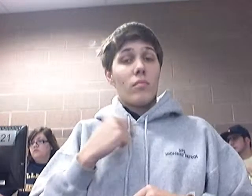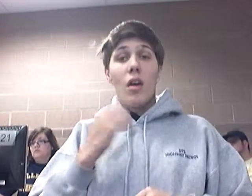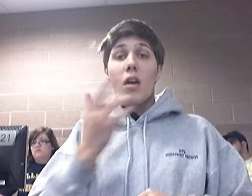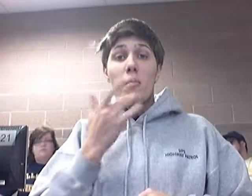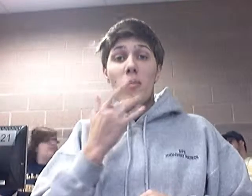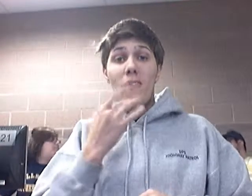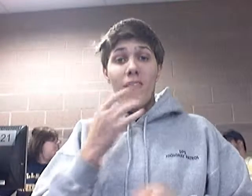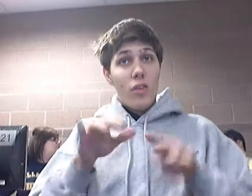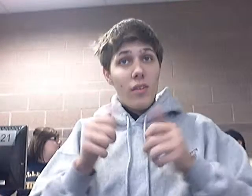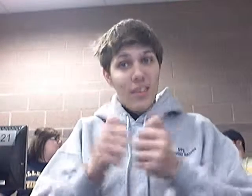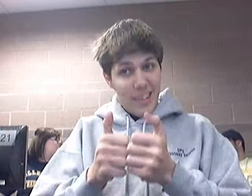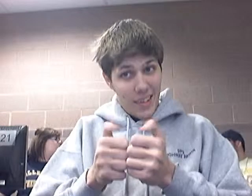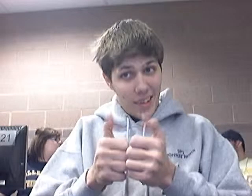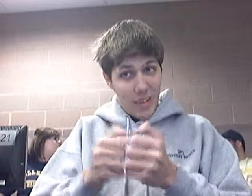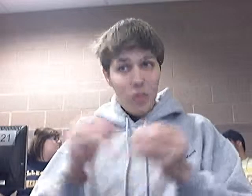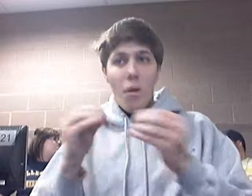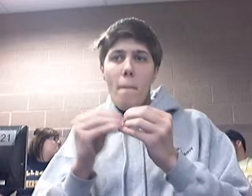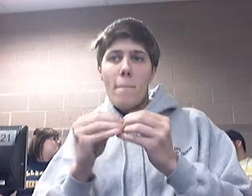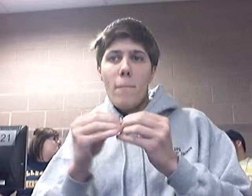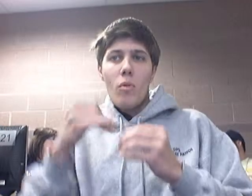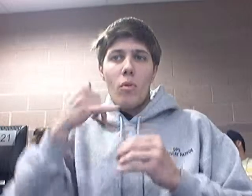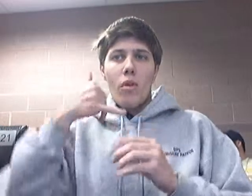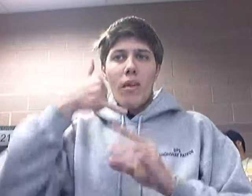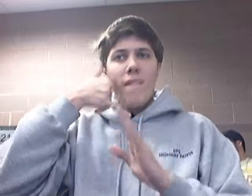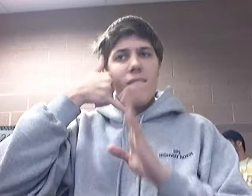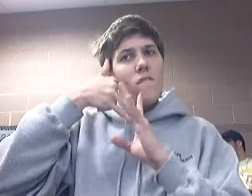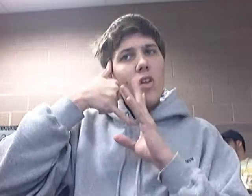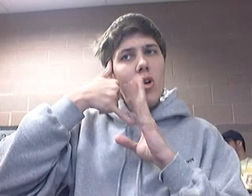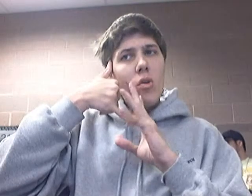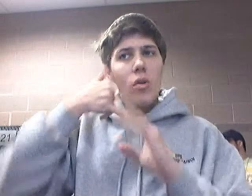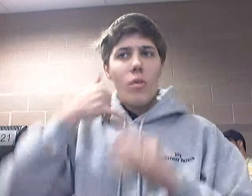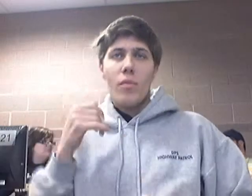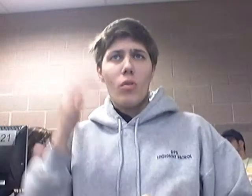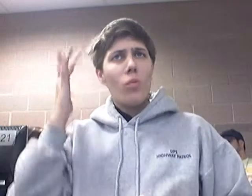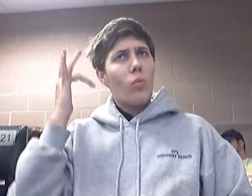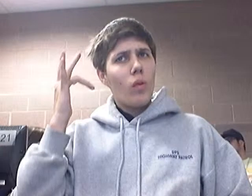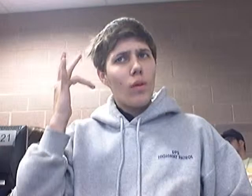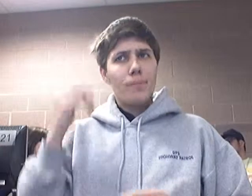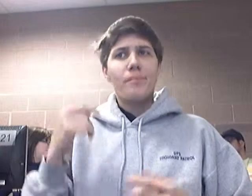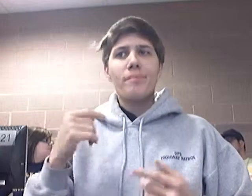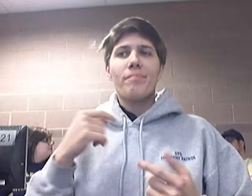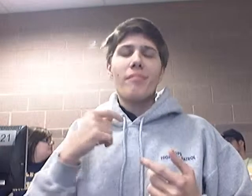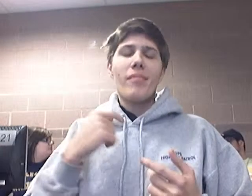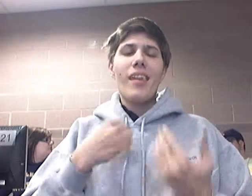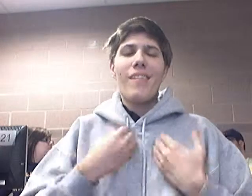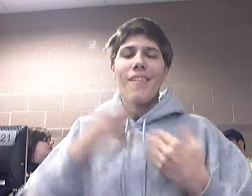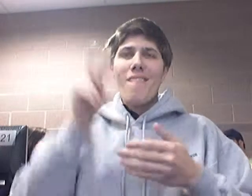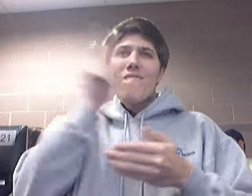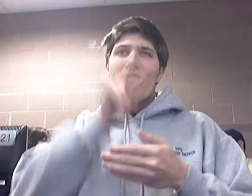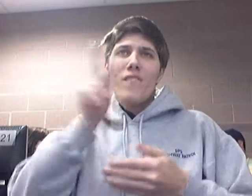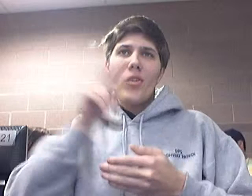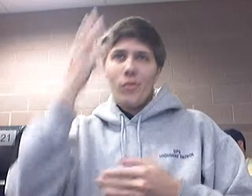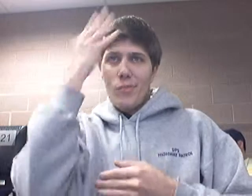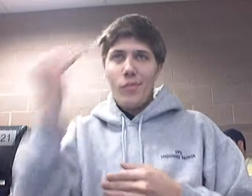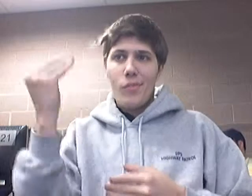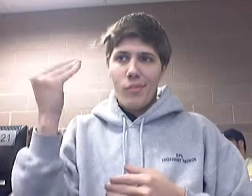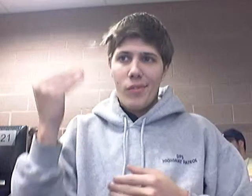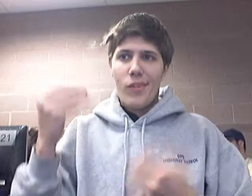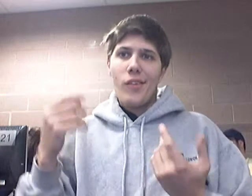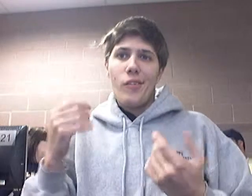for some reason the ones she entered in, so they didn't count all of them. Oh, because some of them watch the video and go back and forth. She's